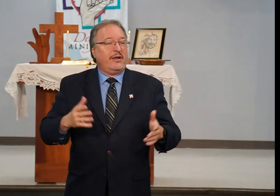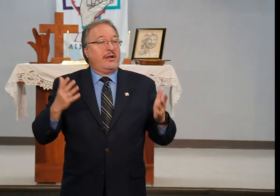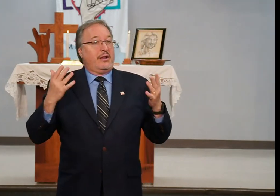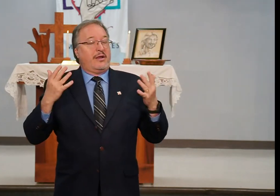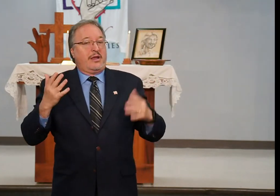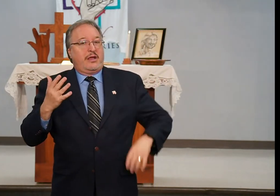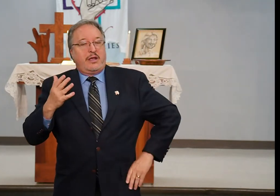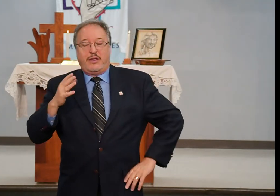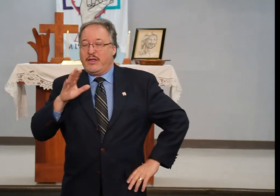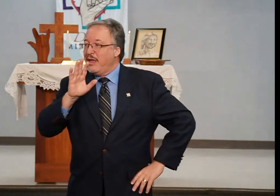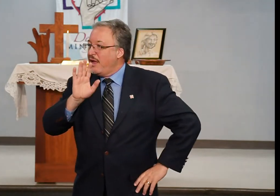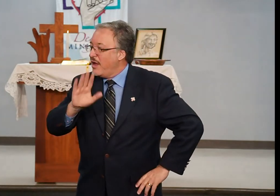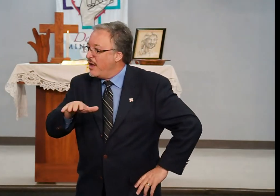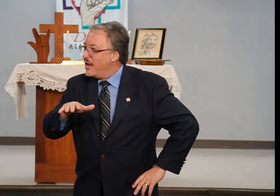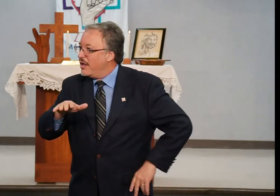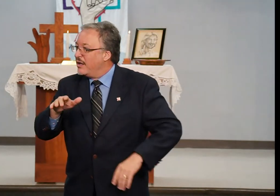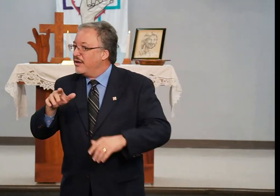wash Jesus' feet with those oils.